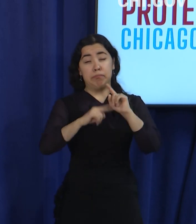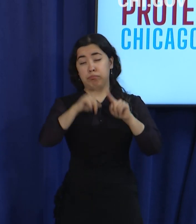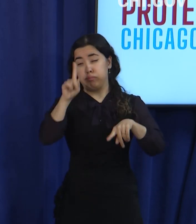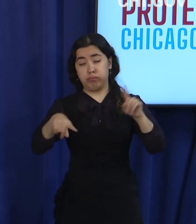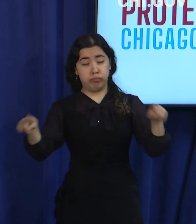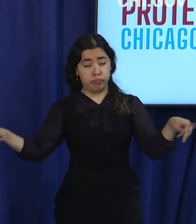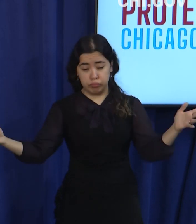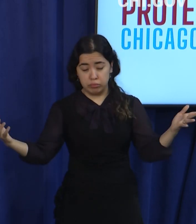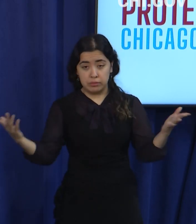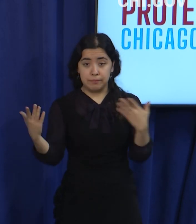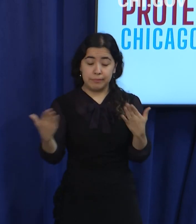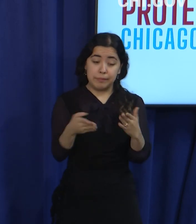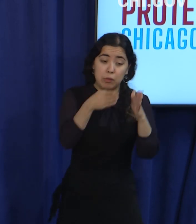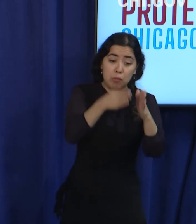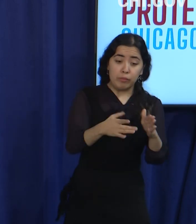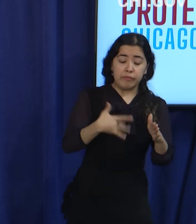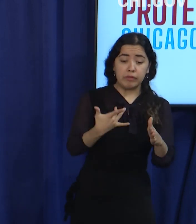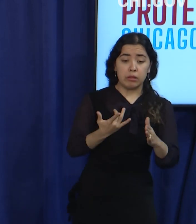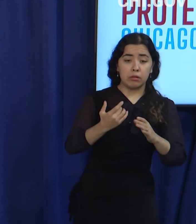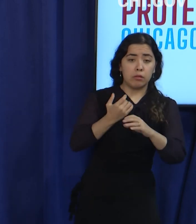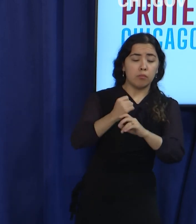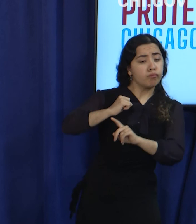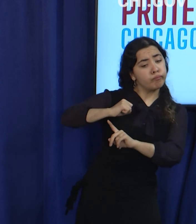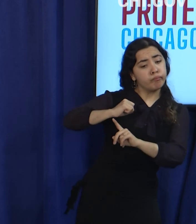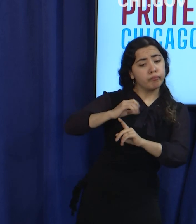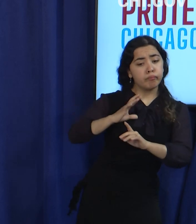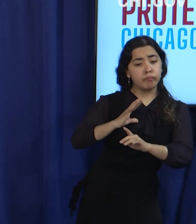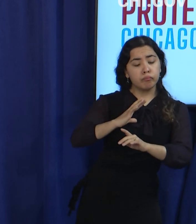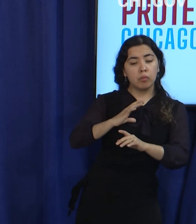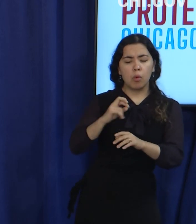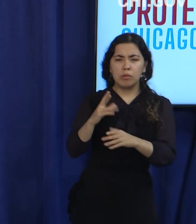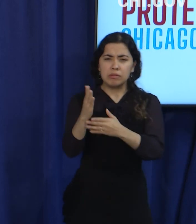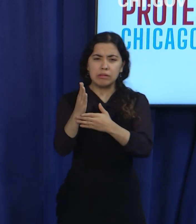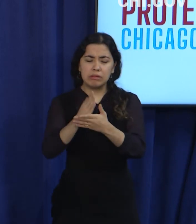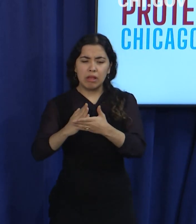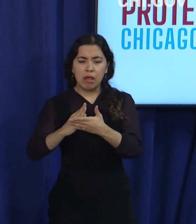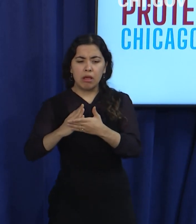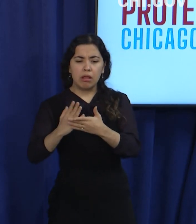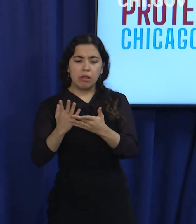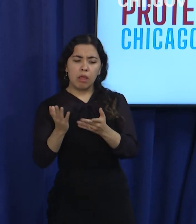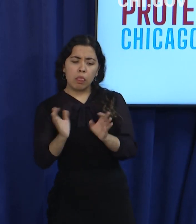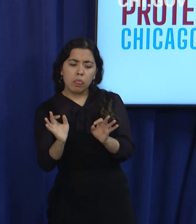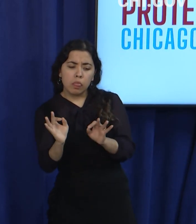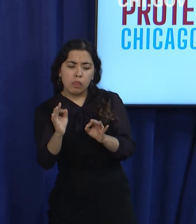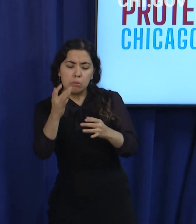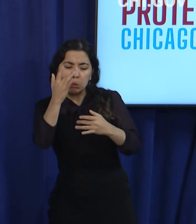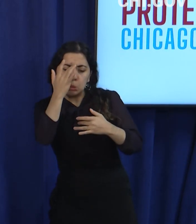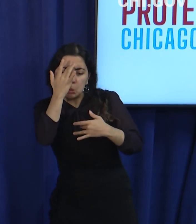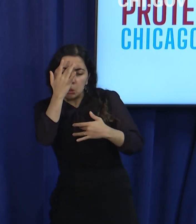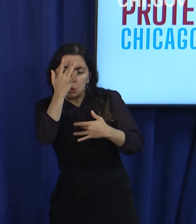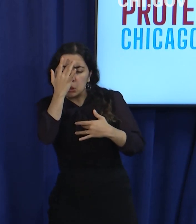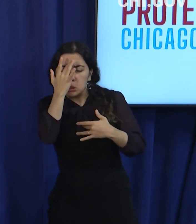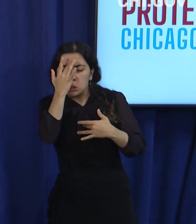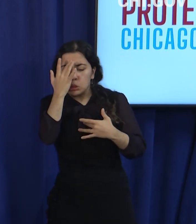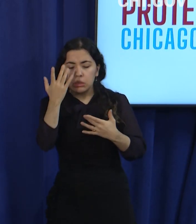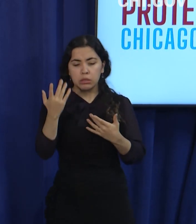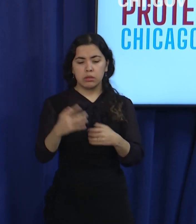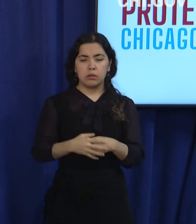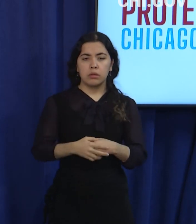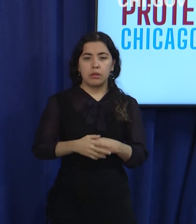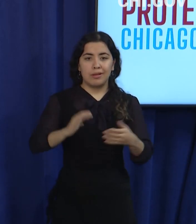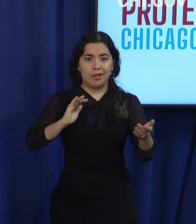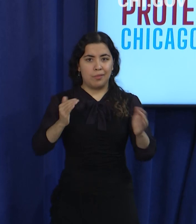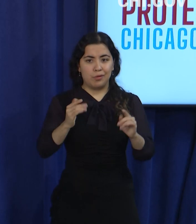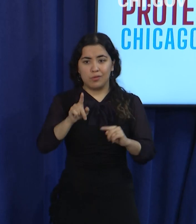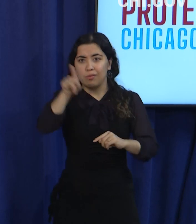much protection there may be, and especially people who may have had more mild illness or asymptomatic illness don't mount as much of an immune response.